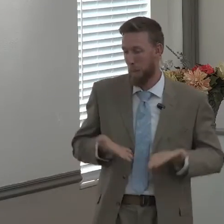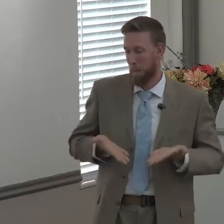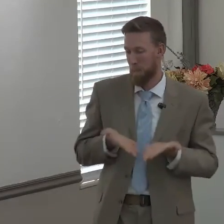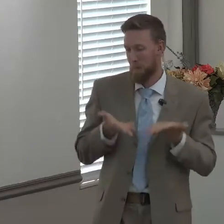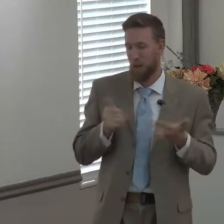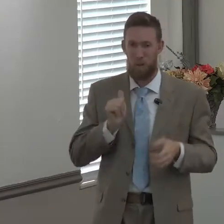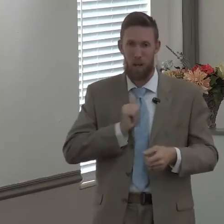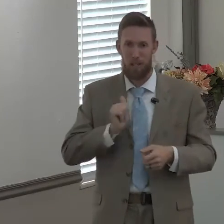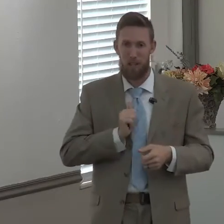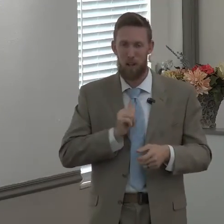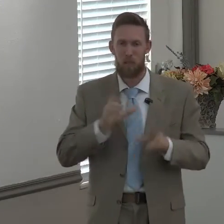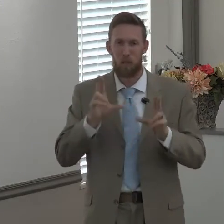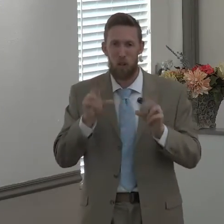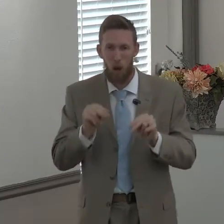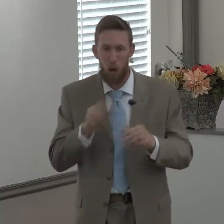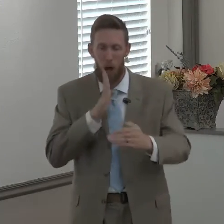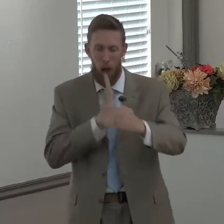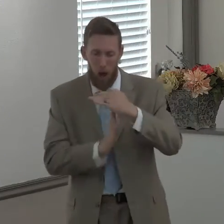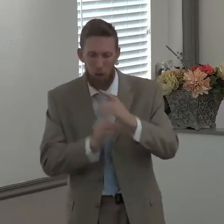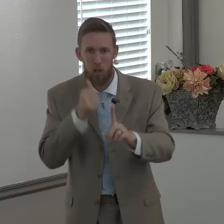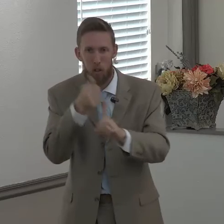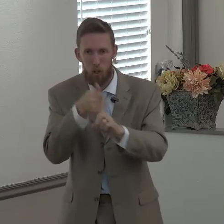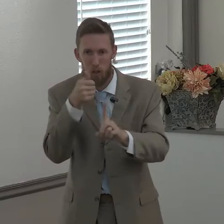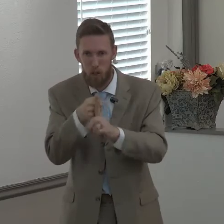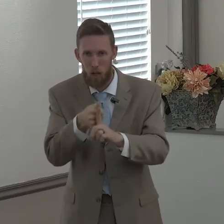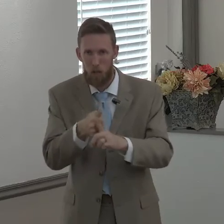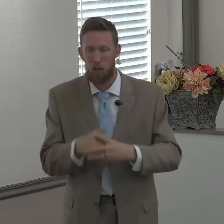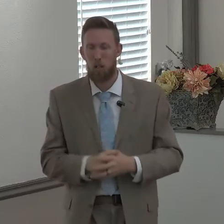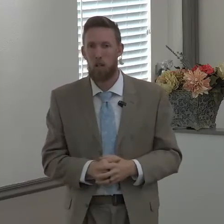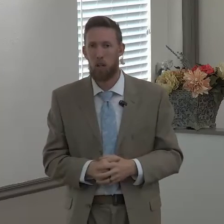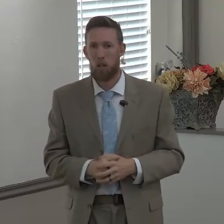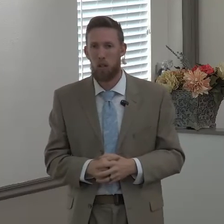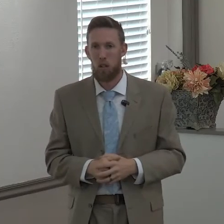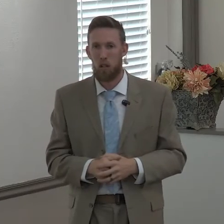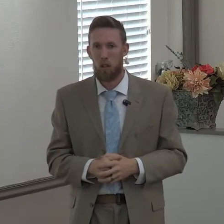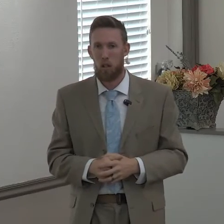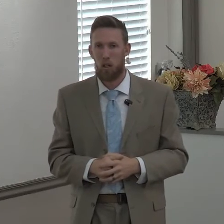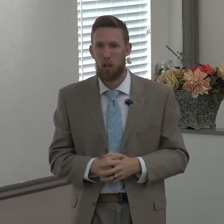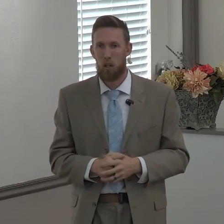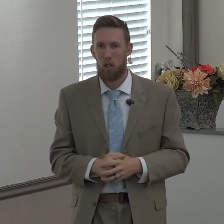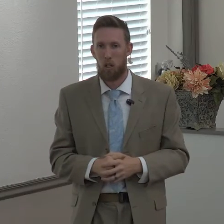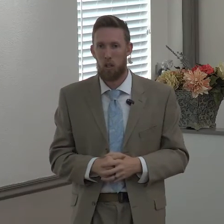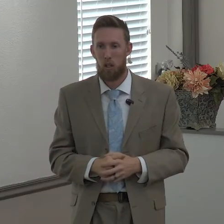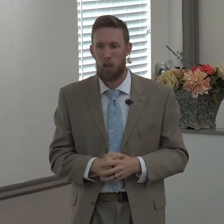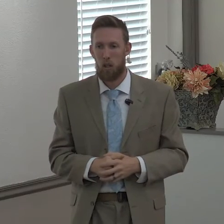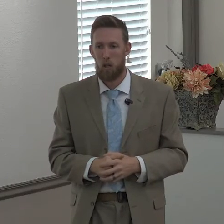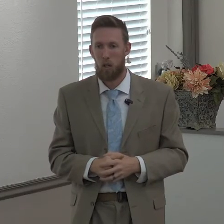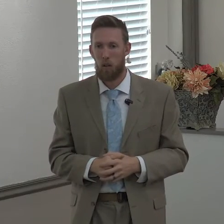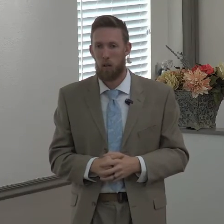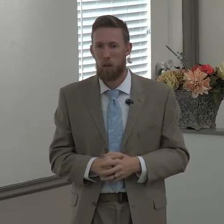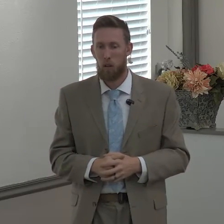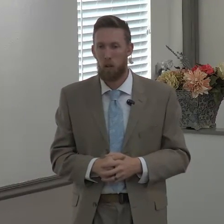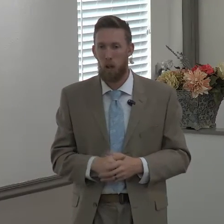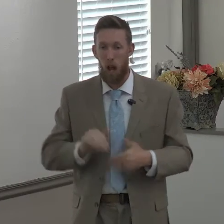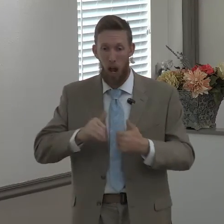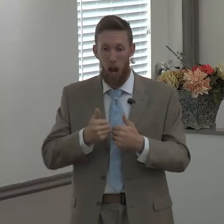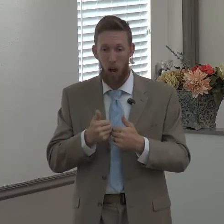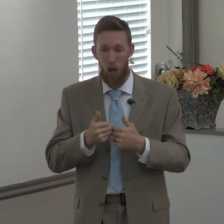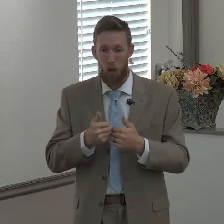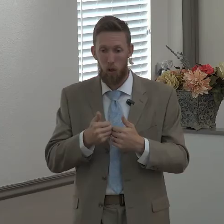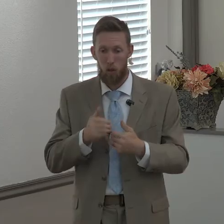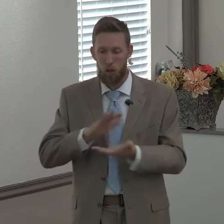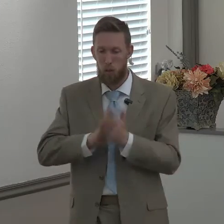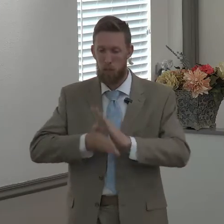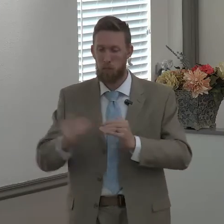not sacrificial love. It is, I want to exalt myself. No. Humble